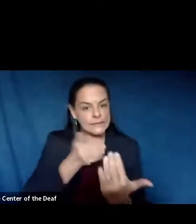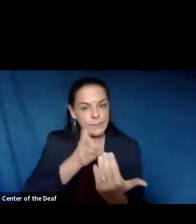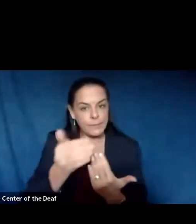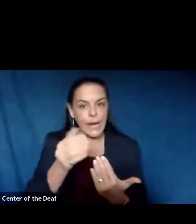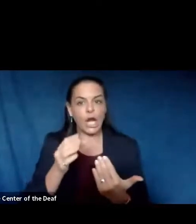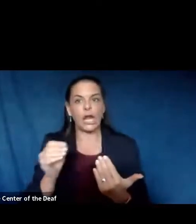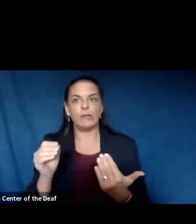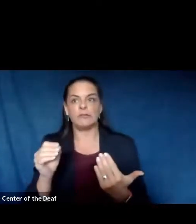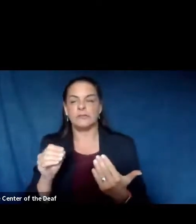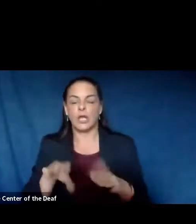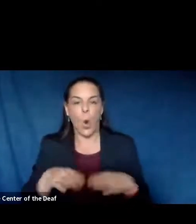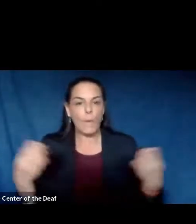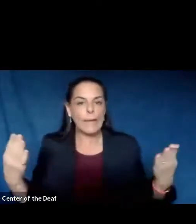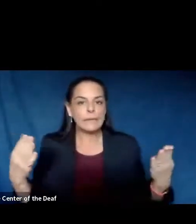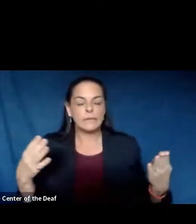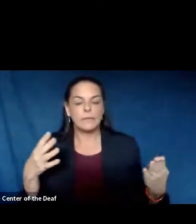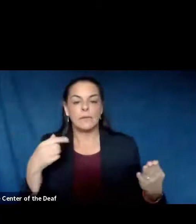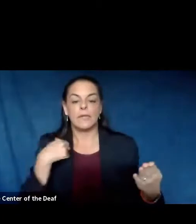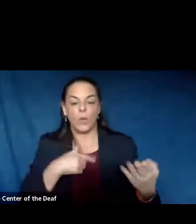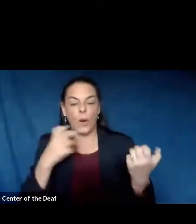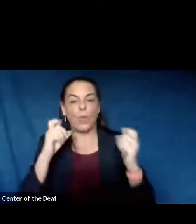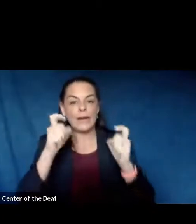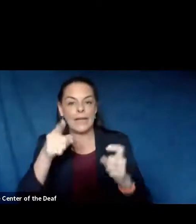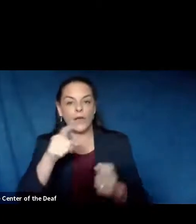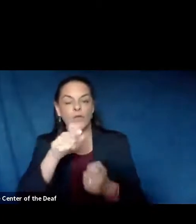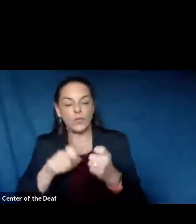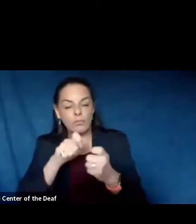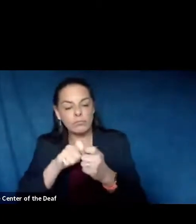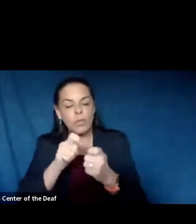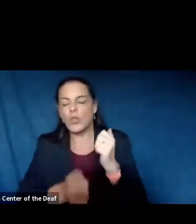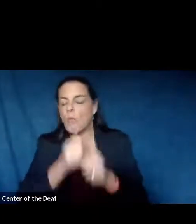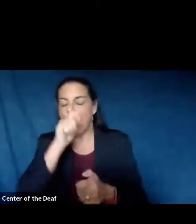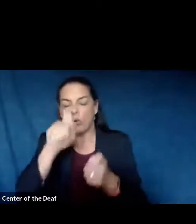open. And so we want to present the most accurate